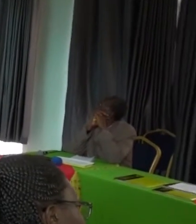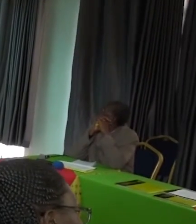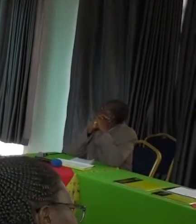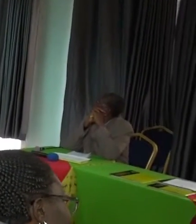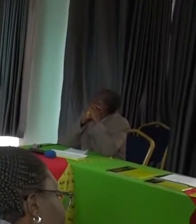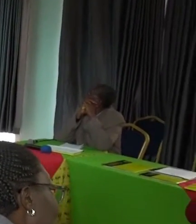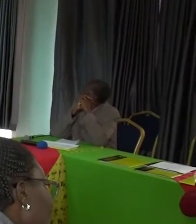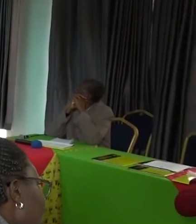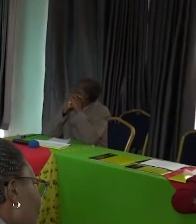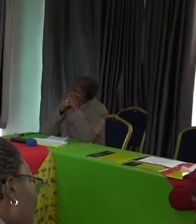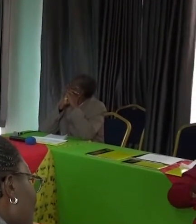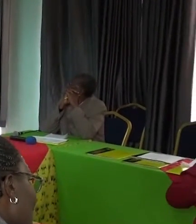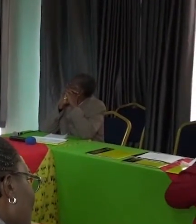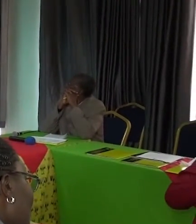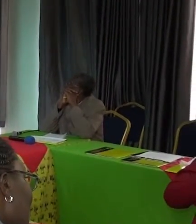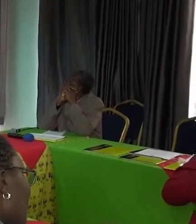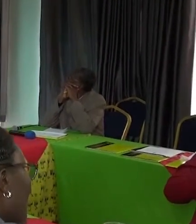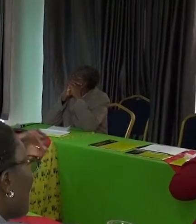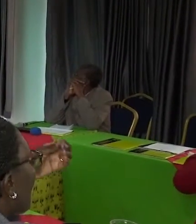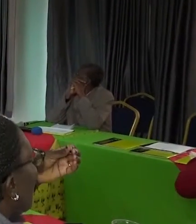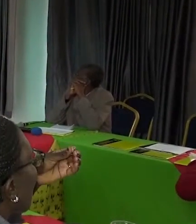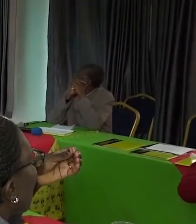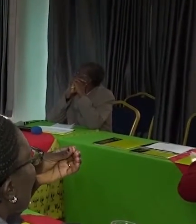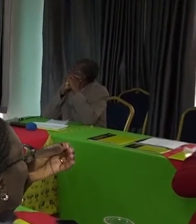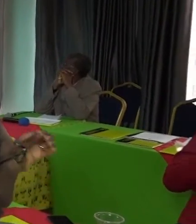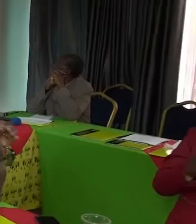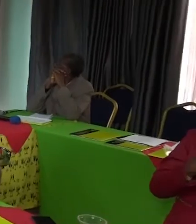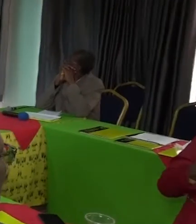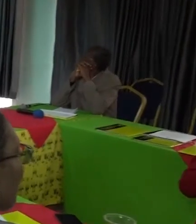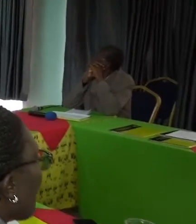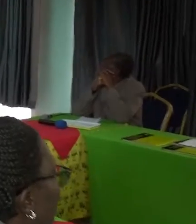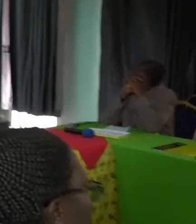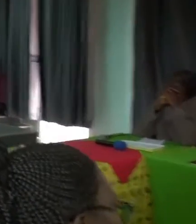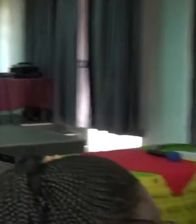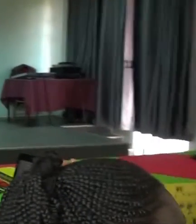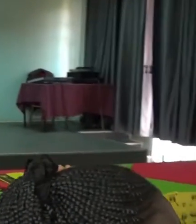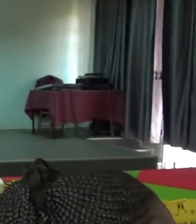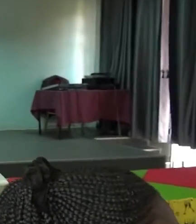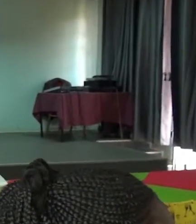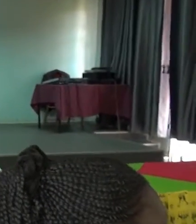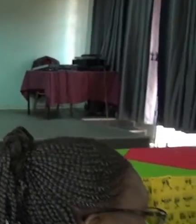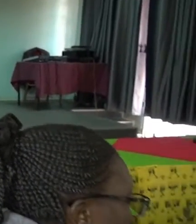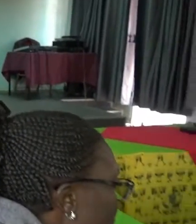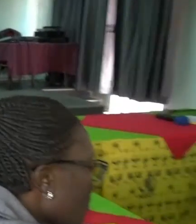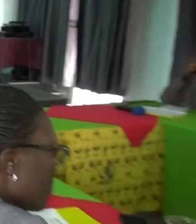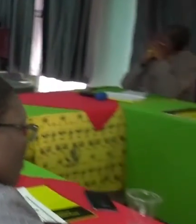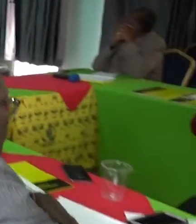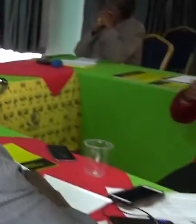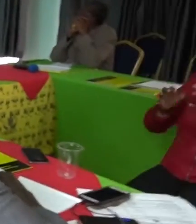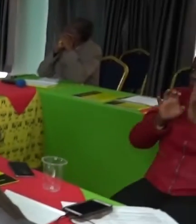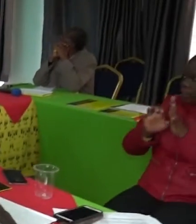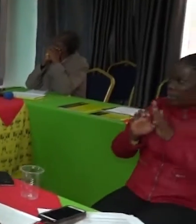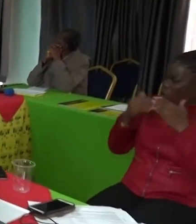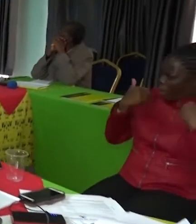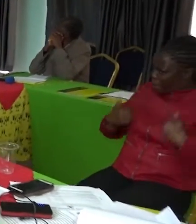It's until we take the chalk or whatever they use, and then we are given the most technical classroom, and like me, I'm told to teach